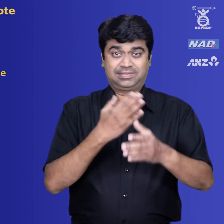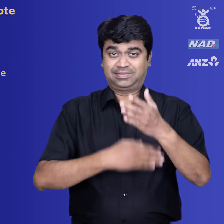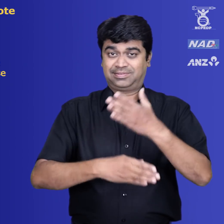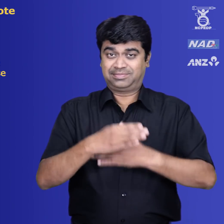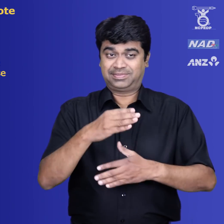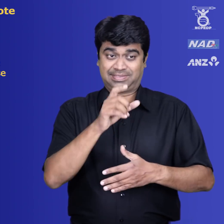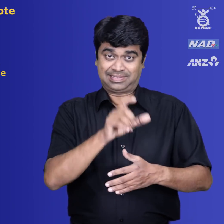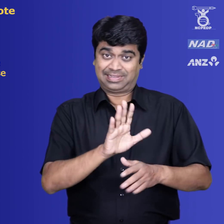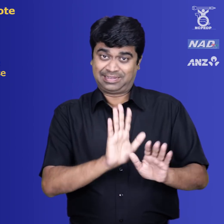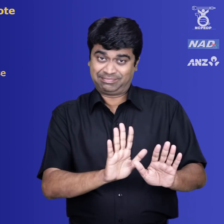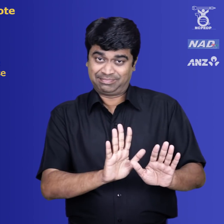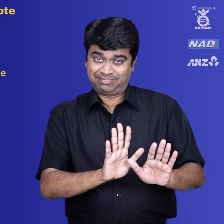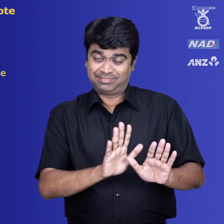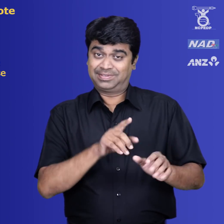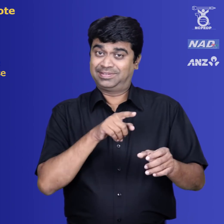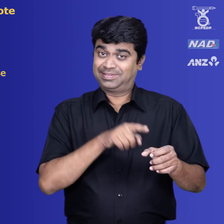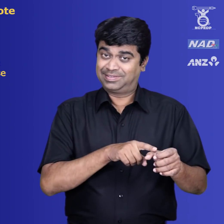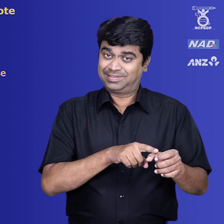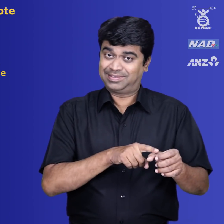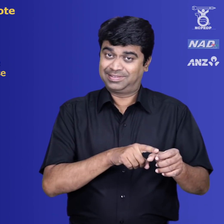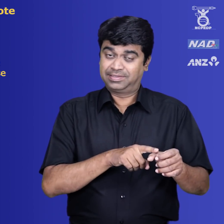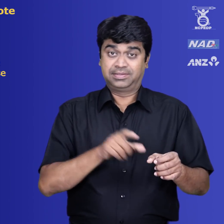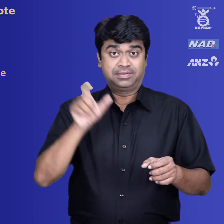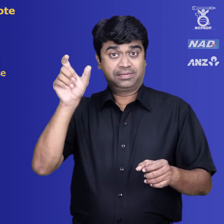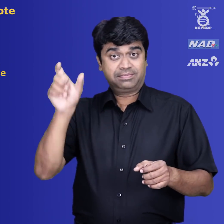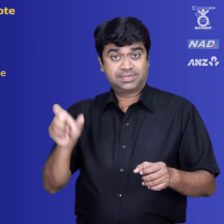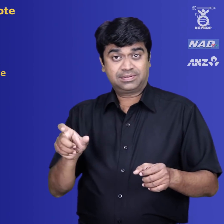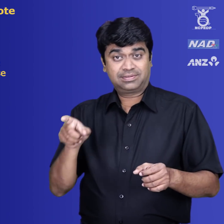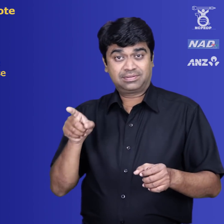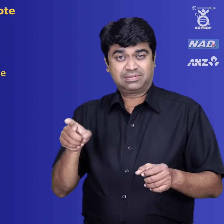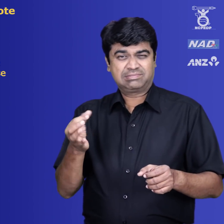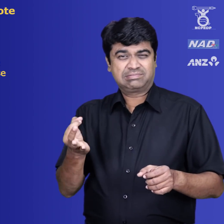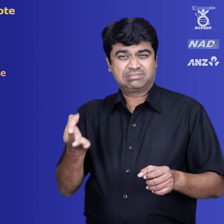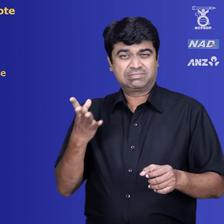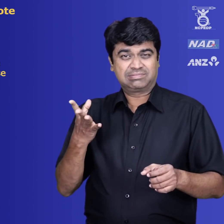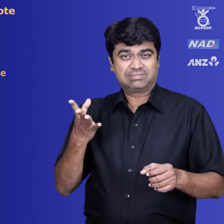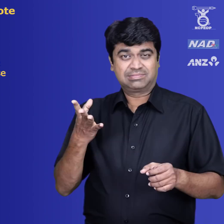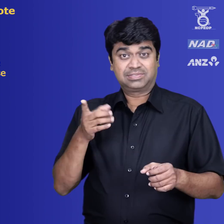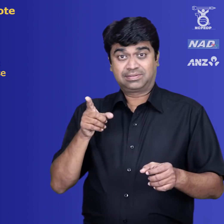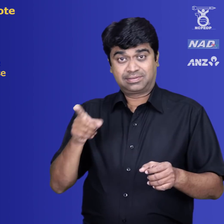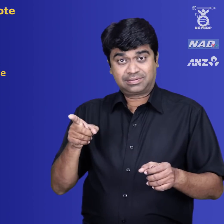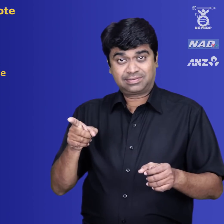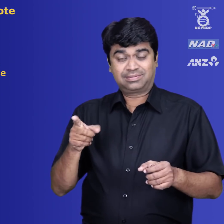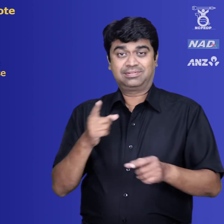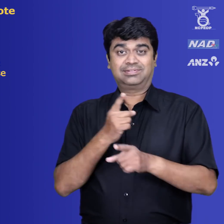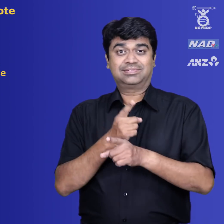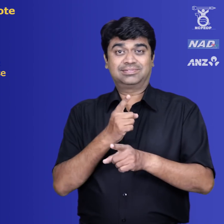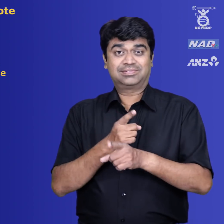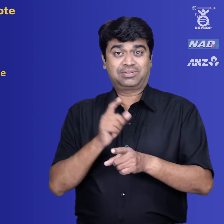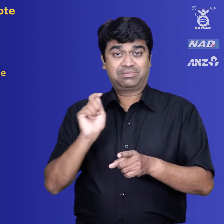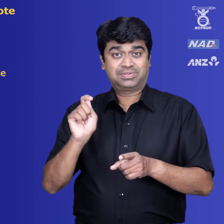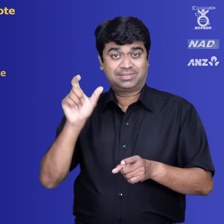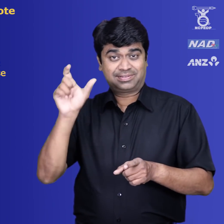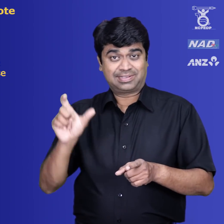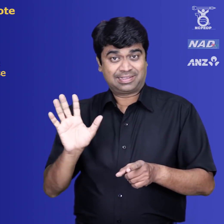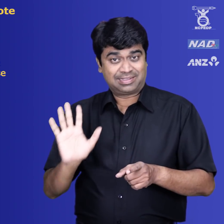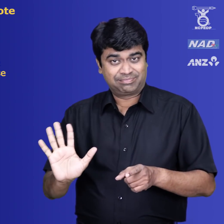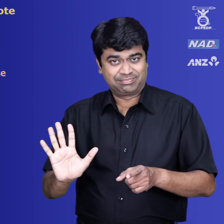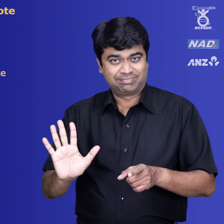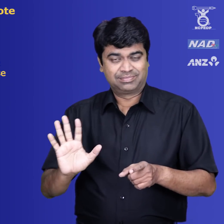To train professionals and staff to support inclusive education at all levels of